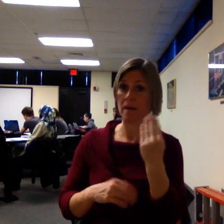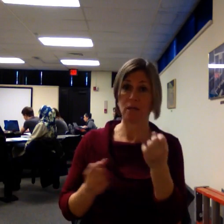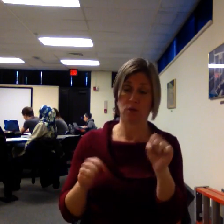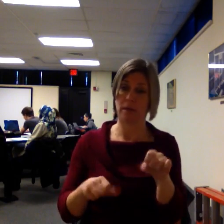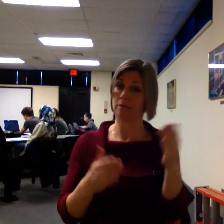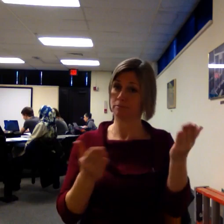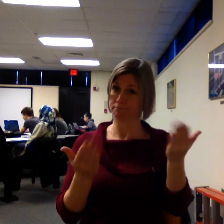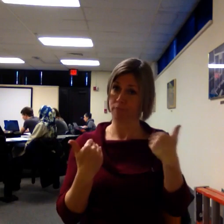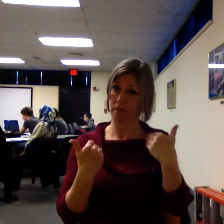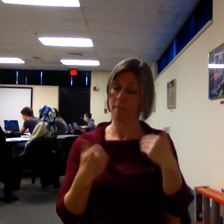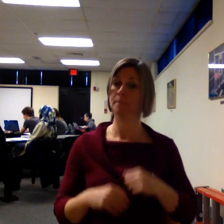fine.